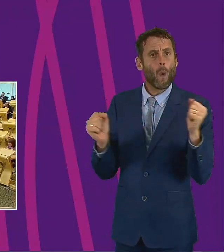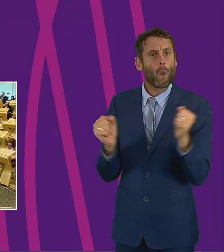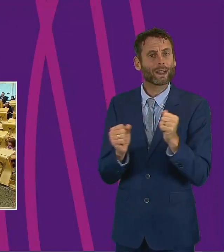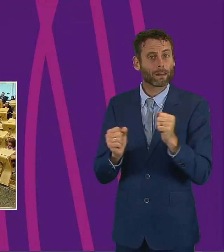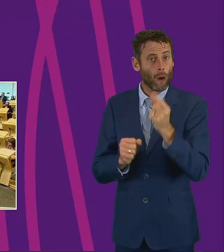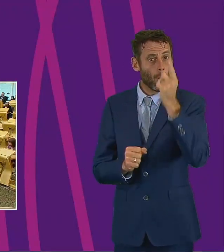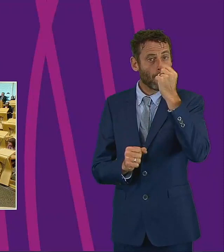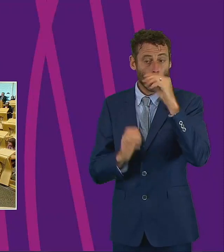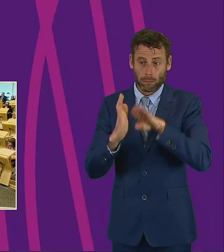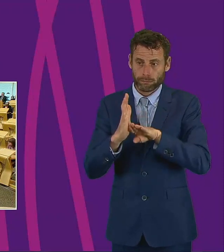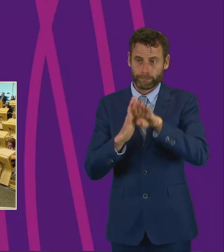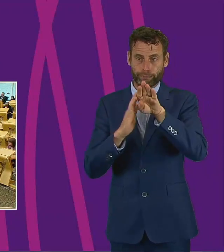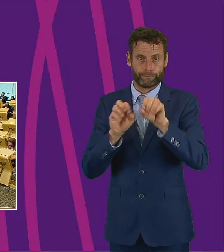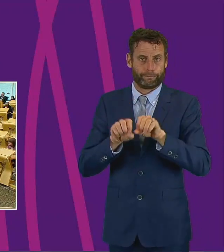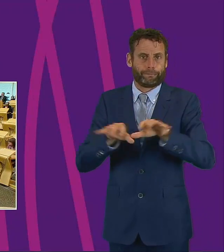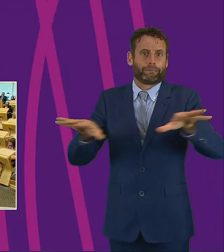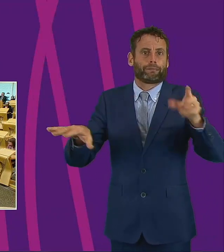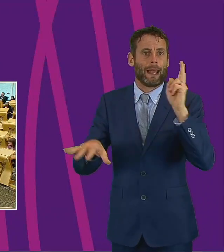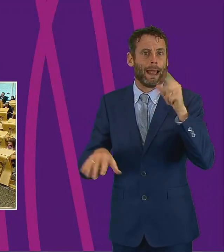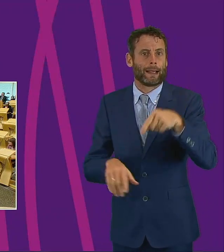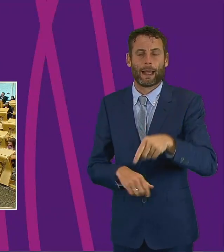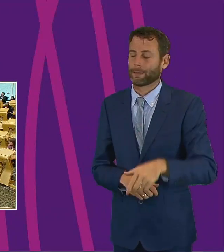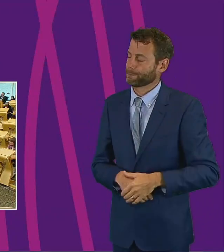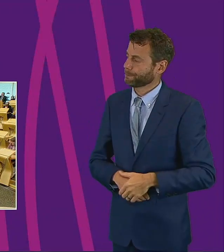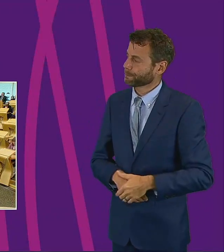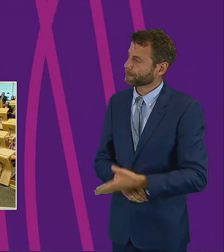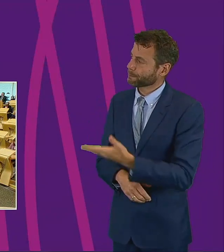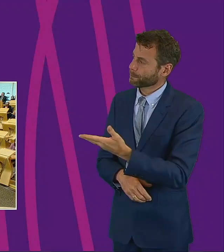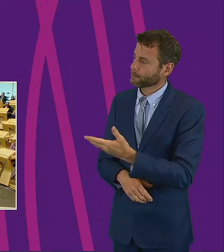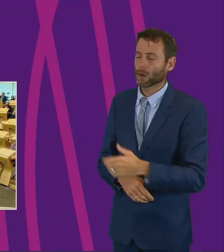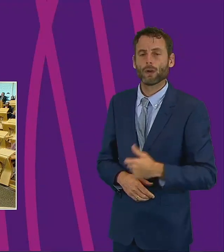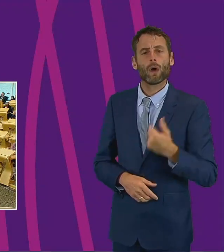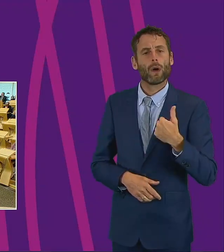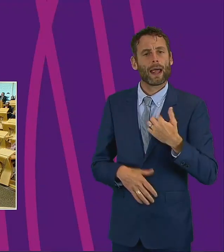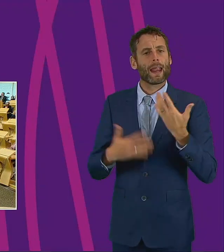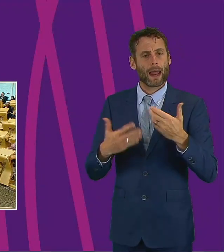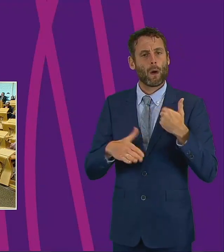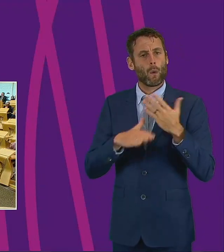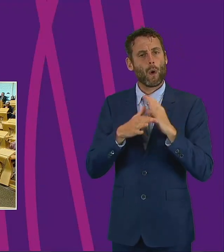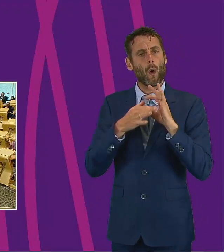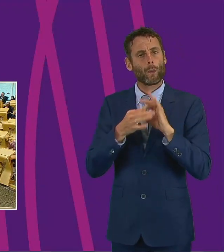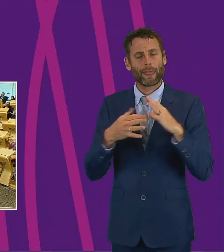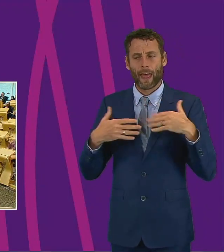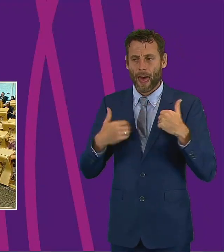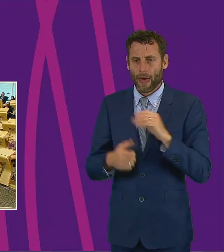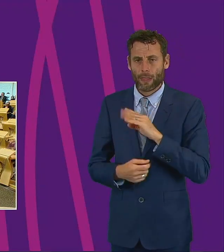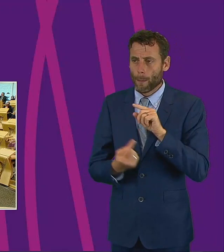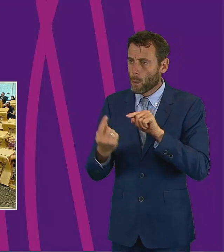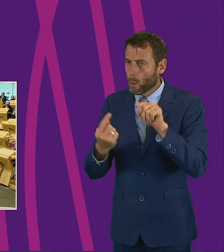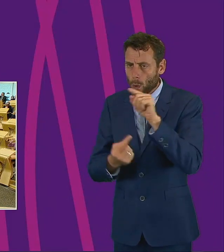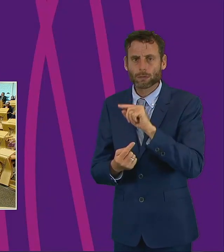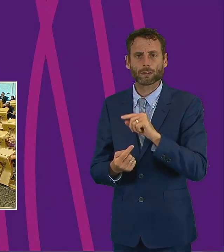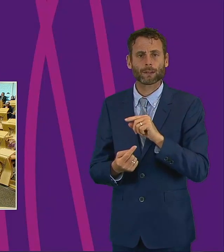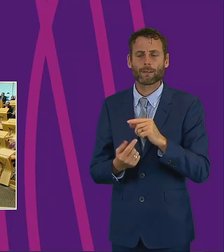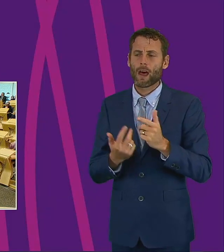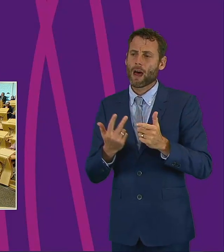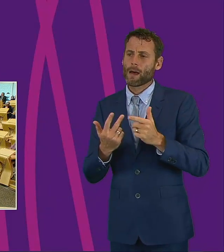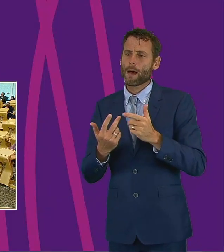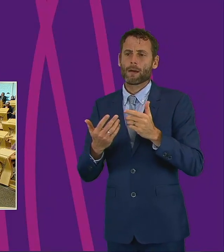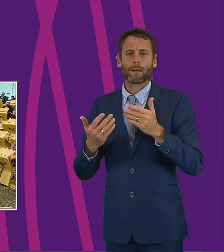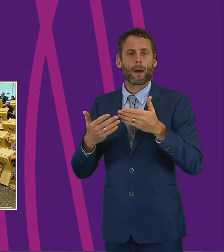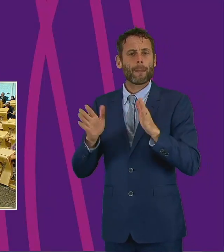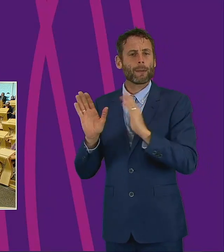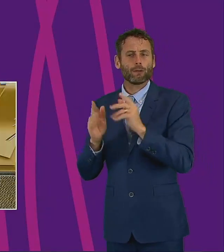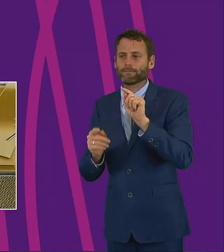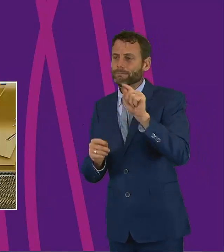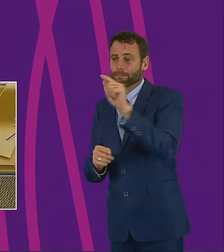Minister. We're working closely with health boards, other partners and the wider public sector to manage and plan for a